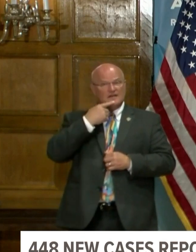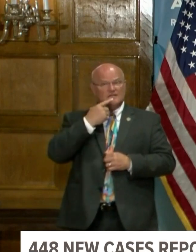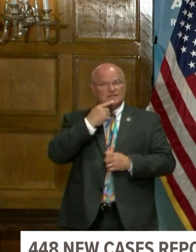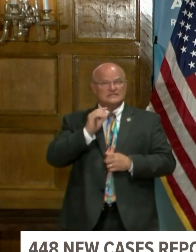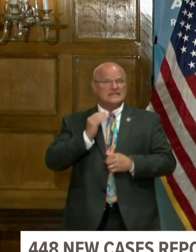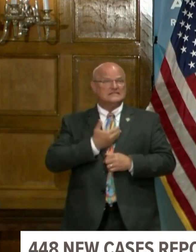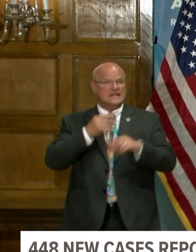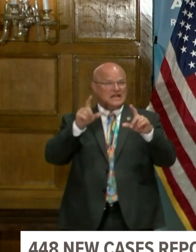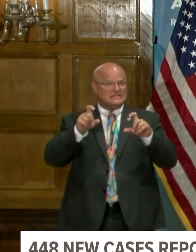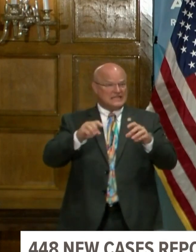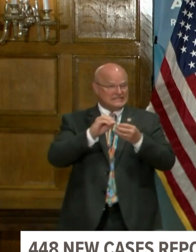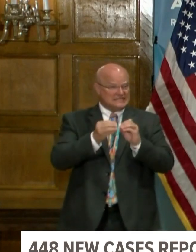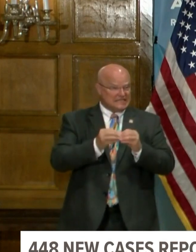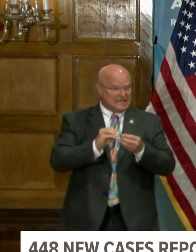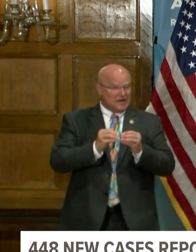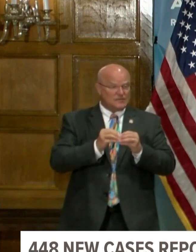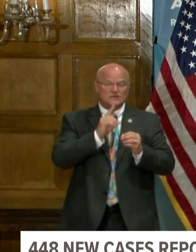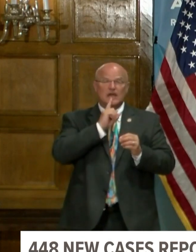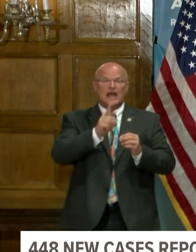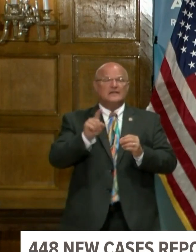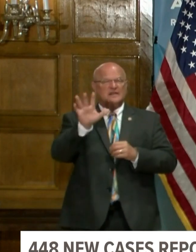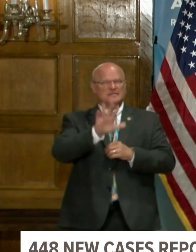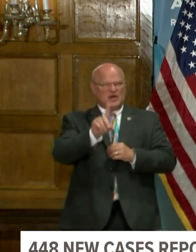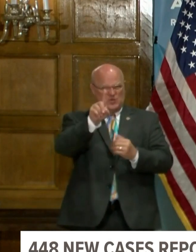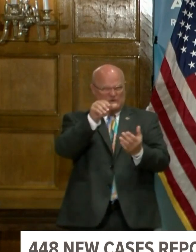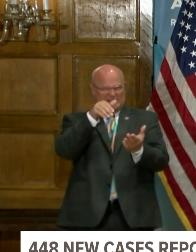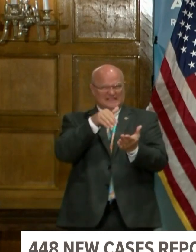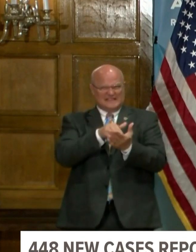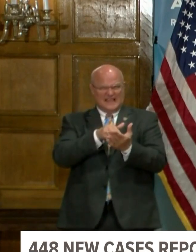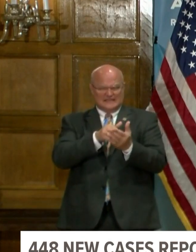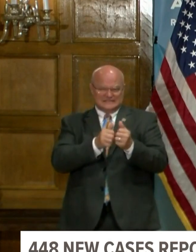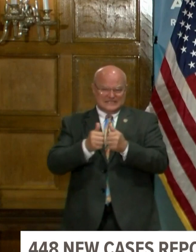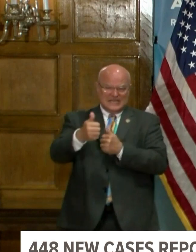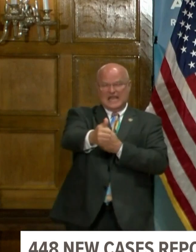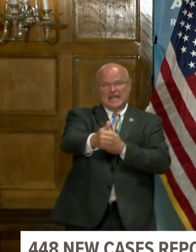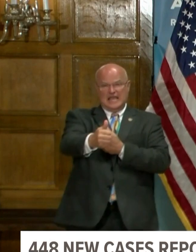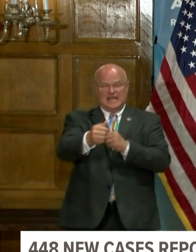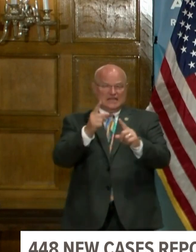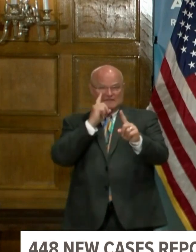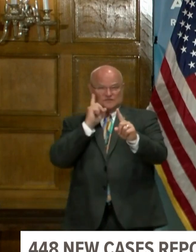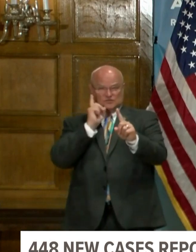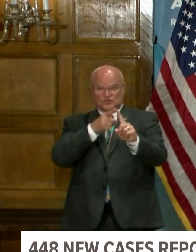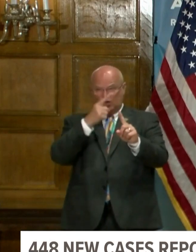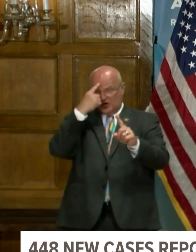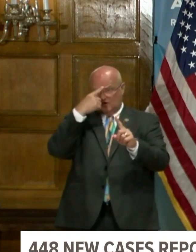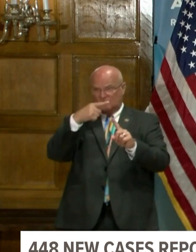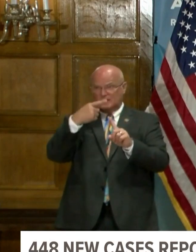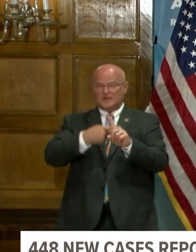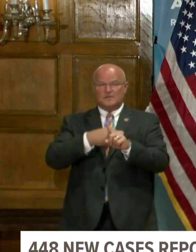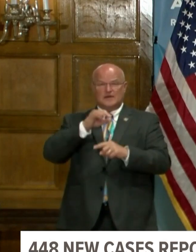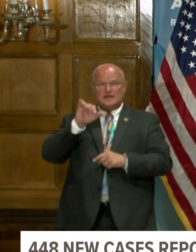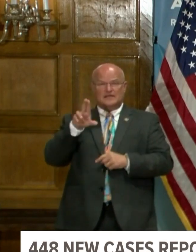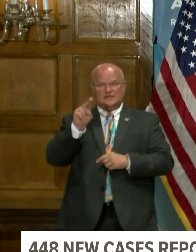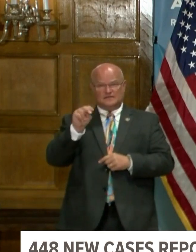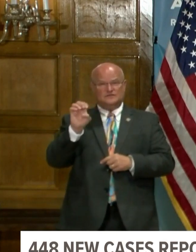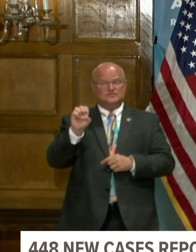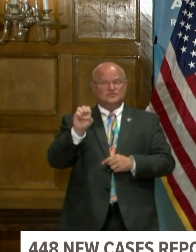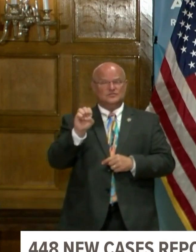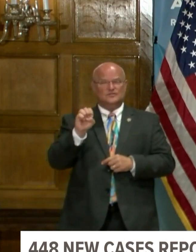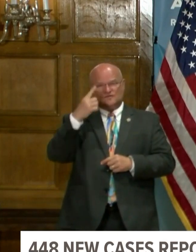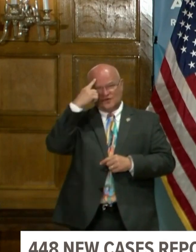our testing numbers. We're actually about 1,000 ahead of target in reaching our goal